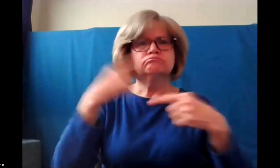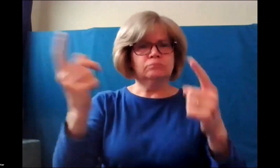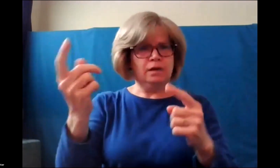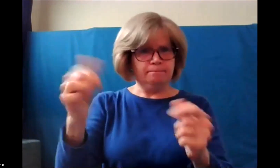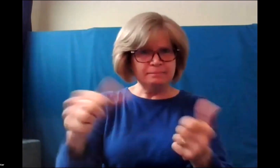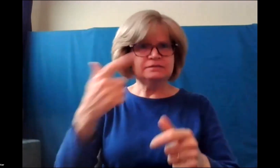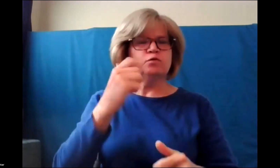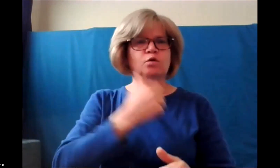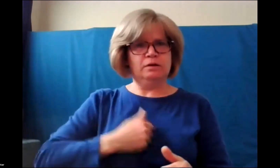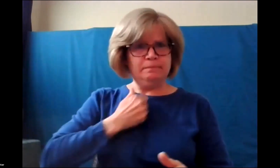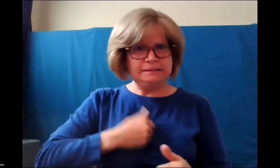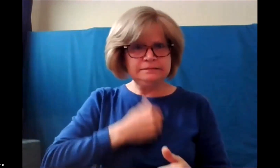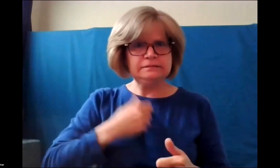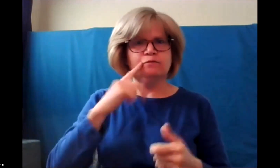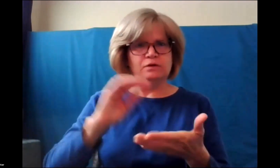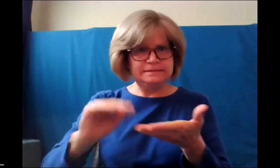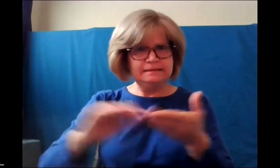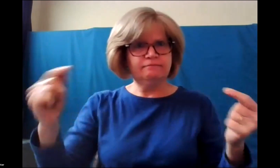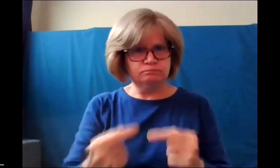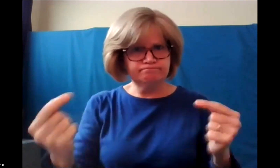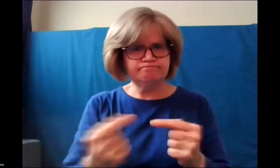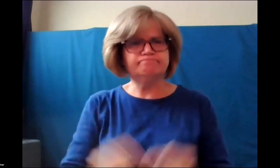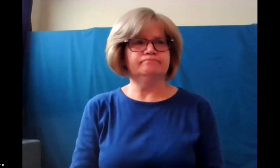repentance for the forgiveness of sins.